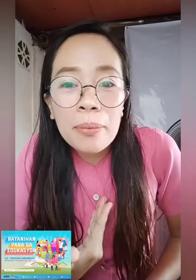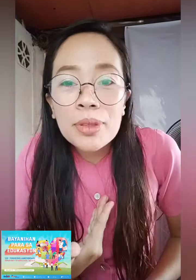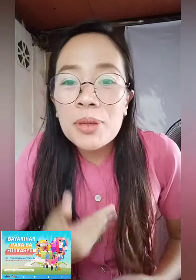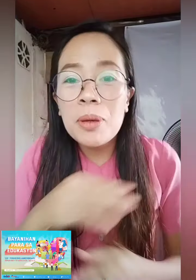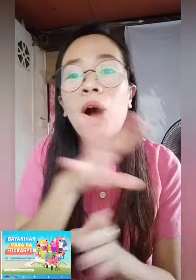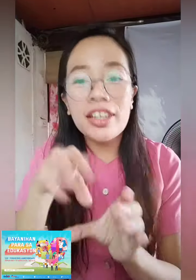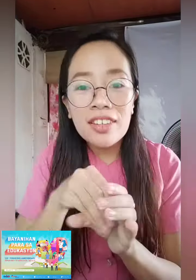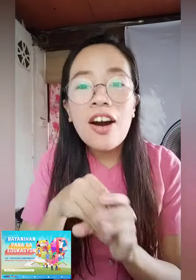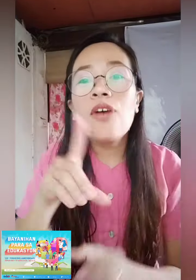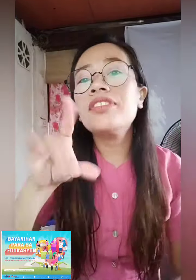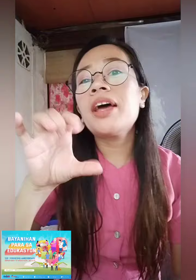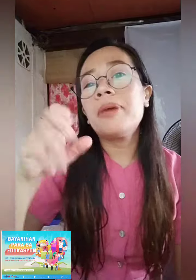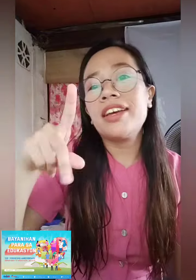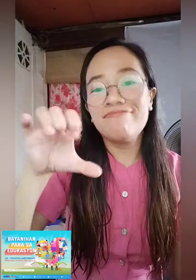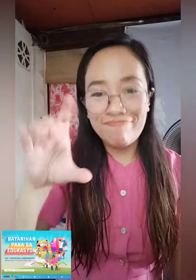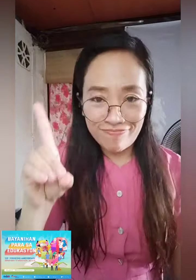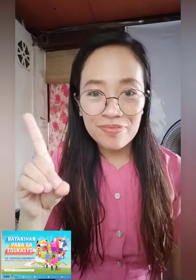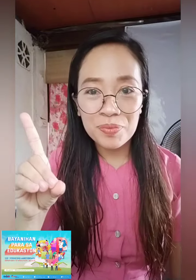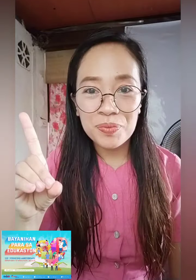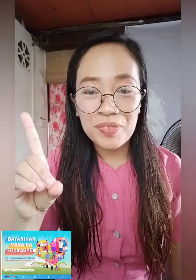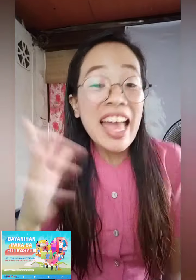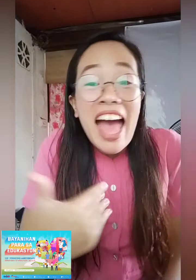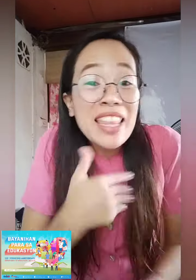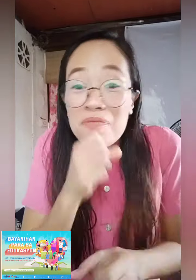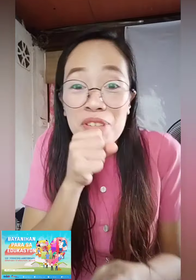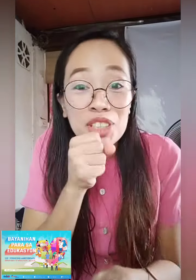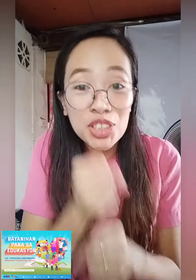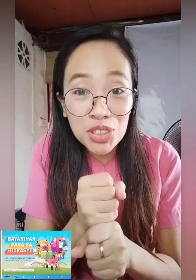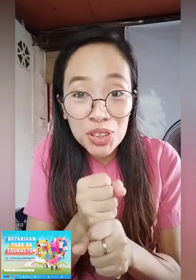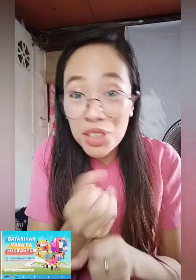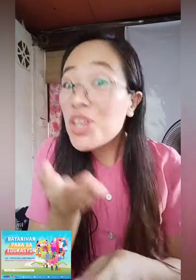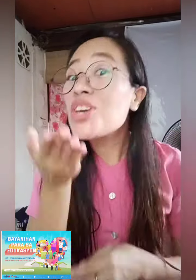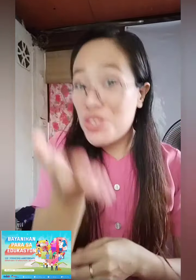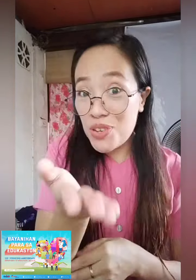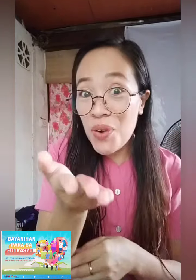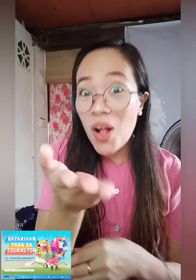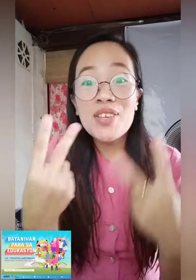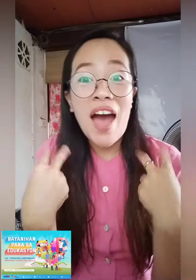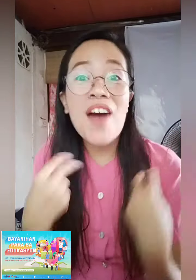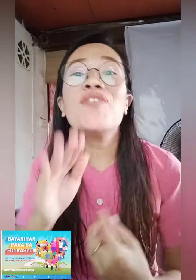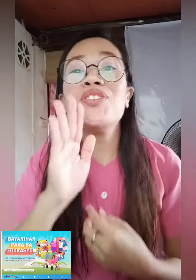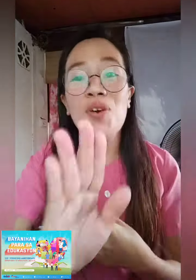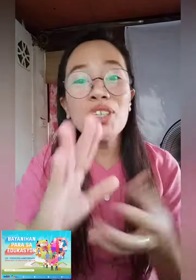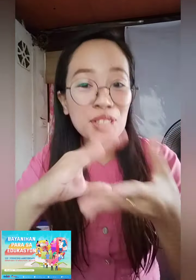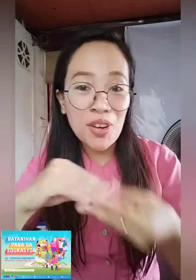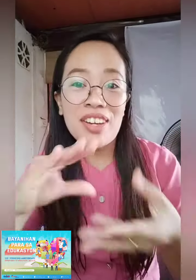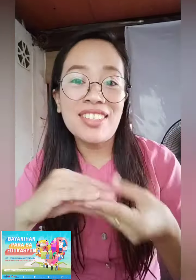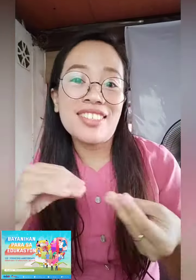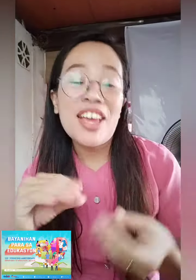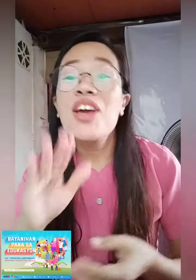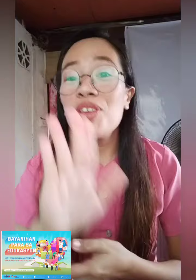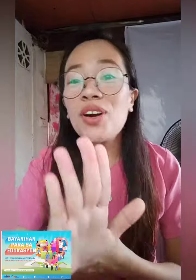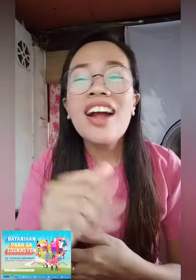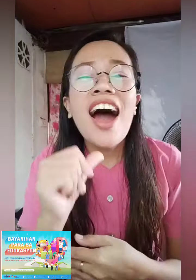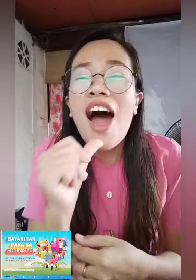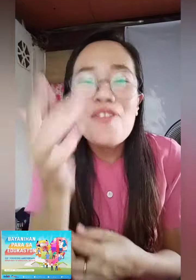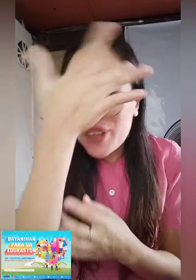be part of DepEd. And I'm pretty sure you also have your stories, your